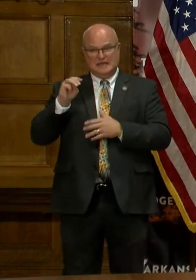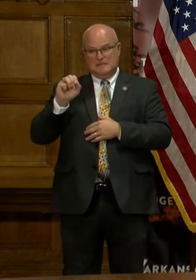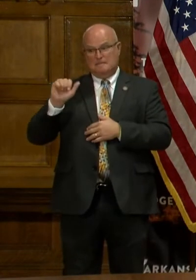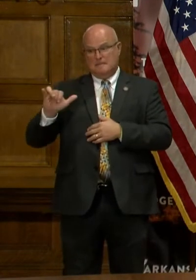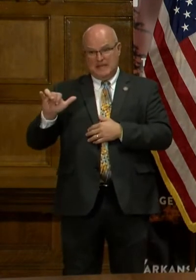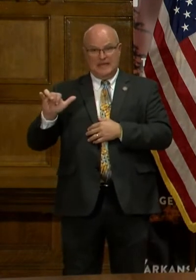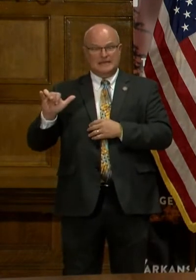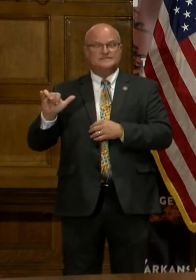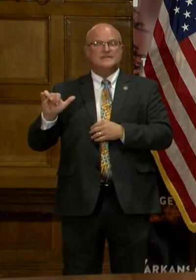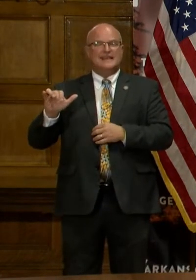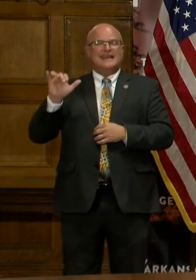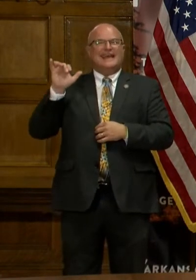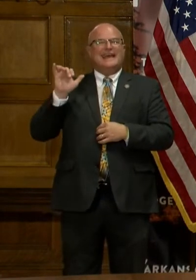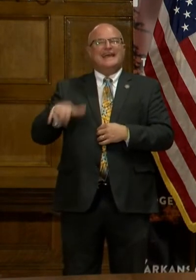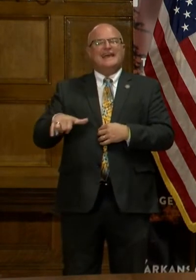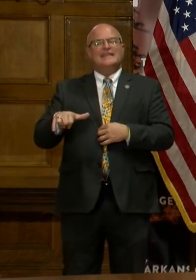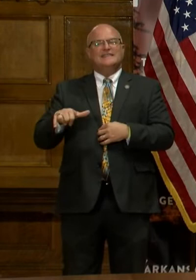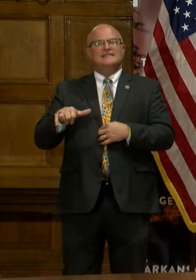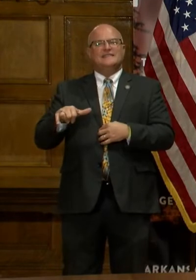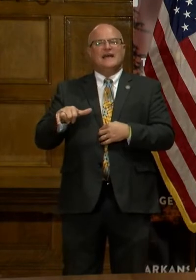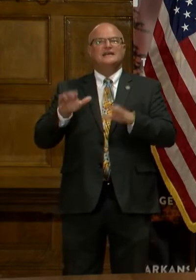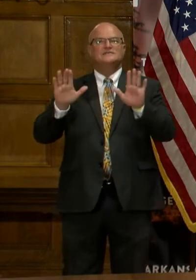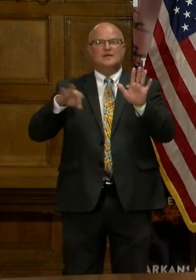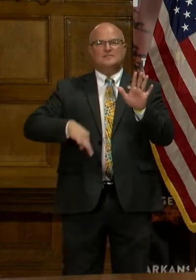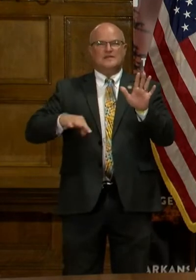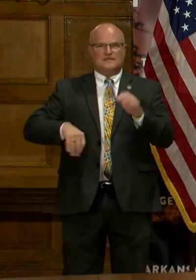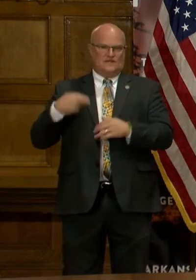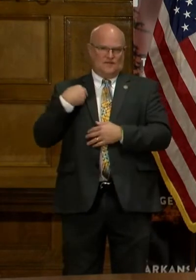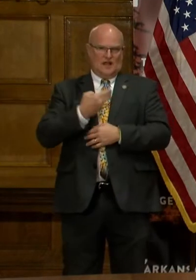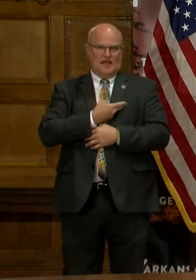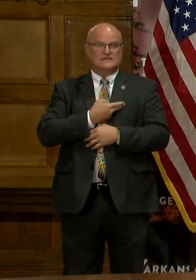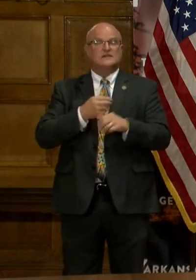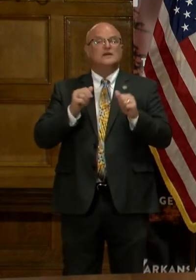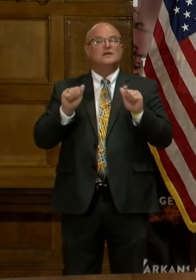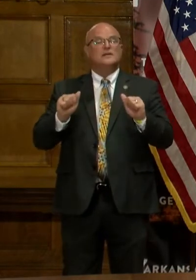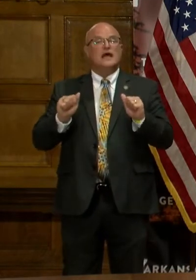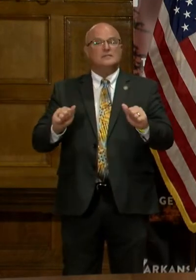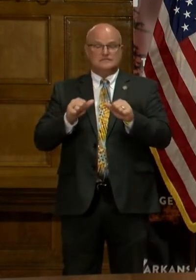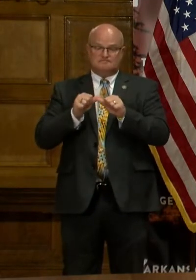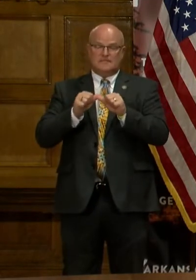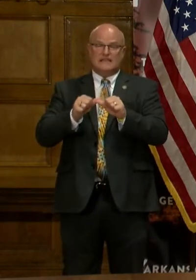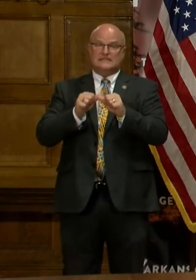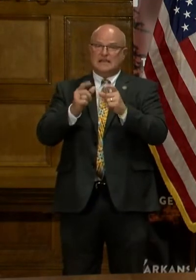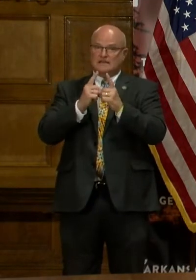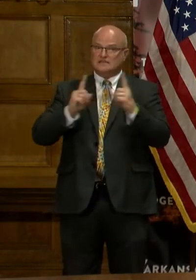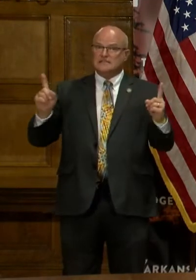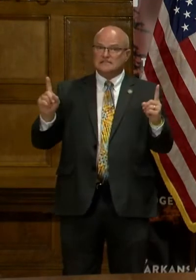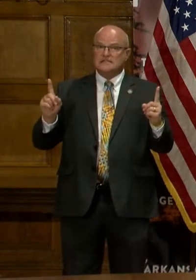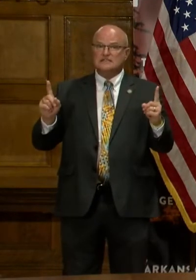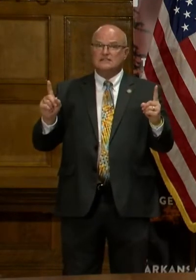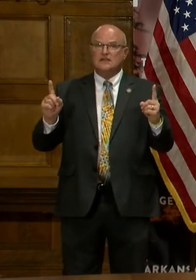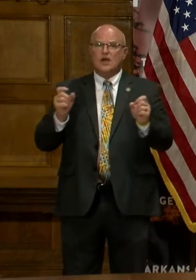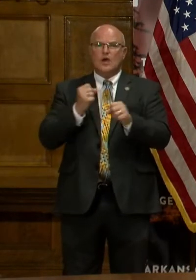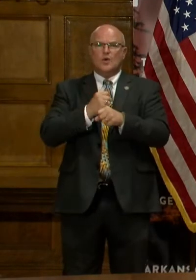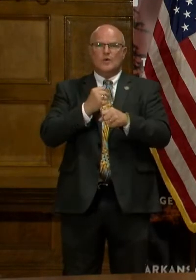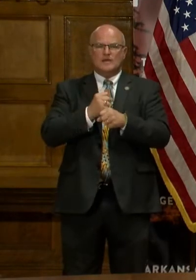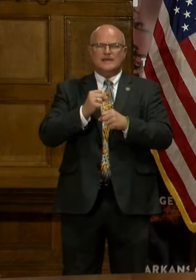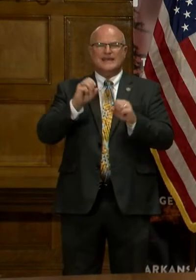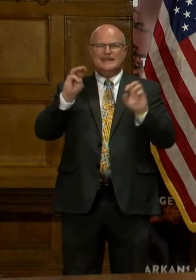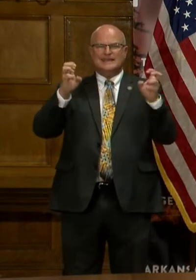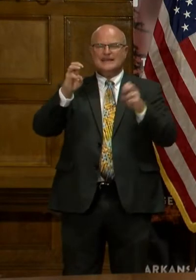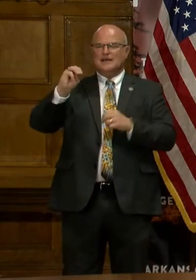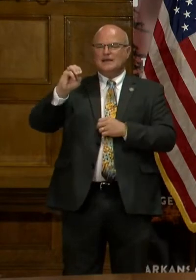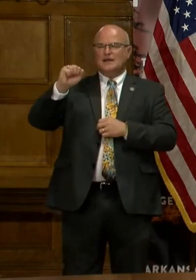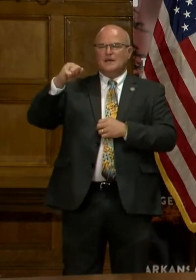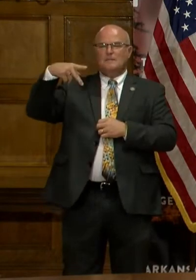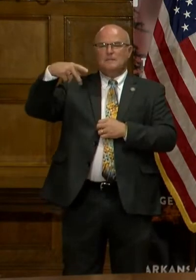May. And that has been to great benefit to us. We've been able to maintain our distancing. We've even created maps of our church